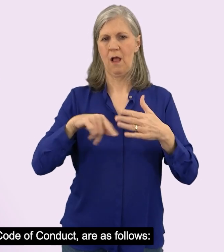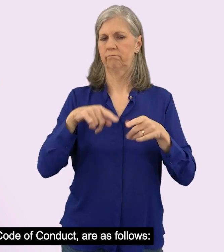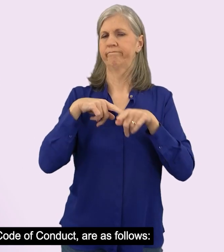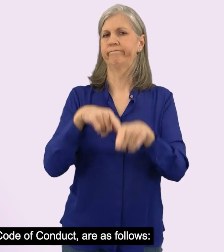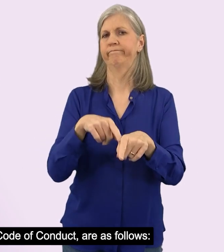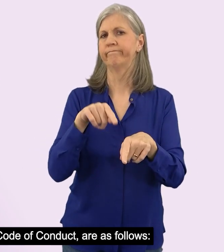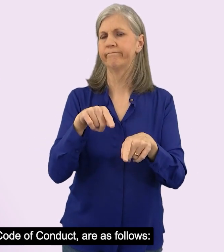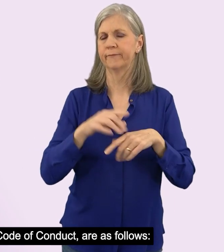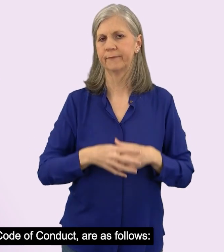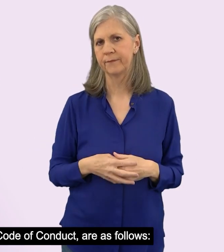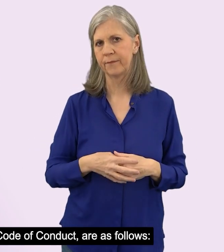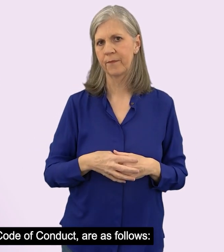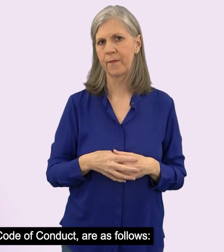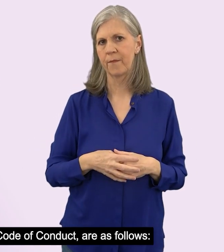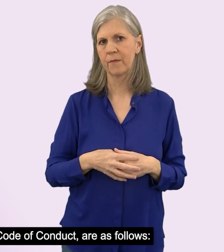of Conduct are as follows.